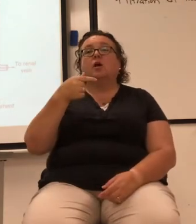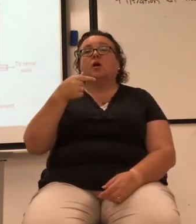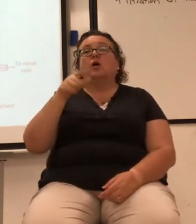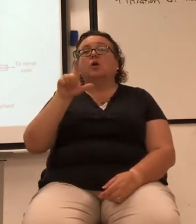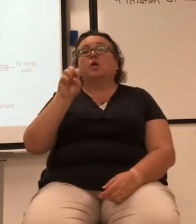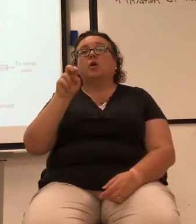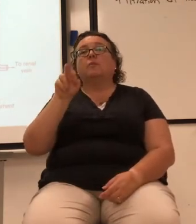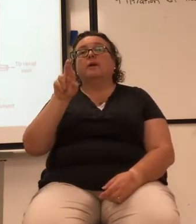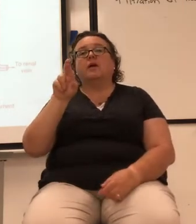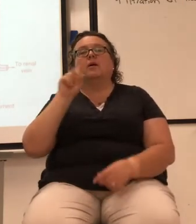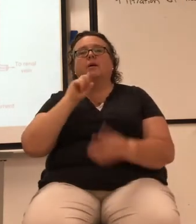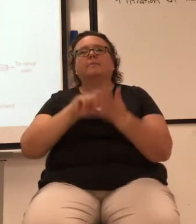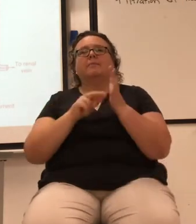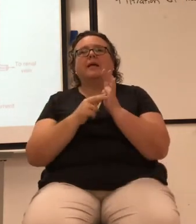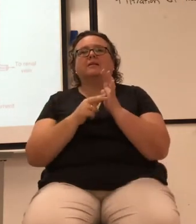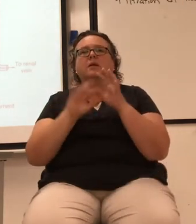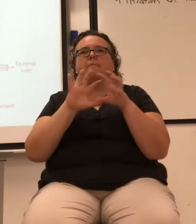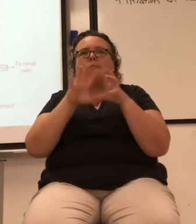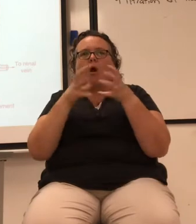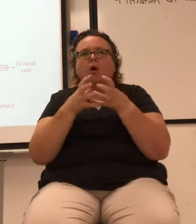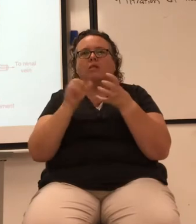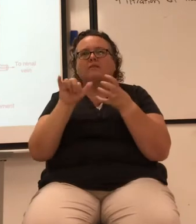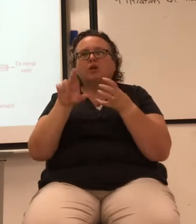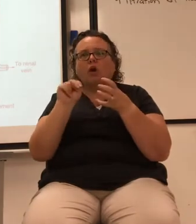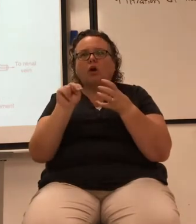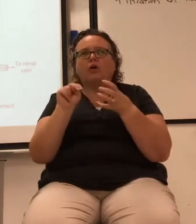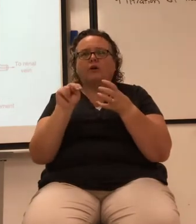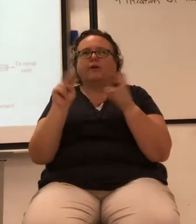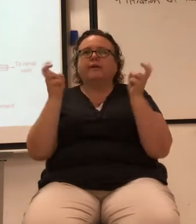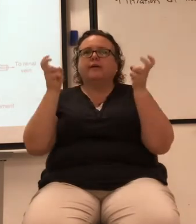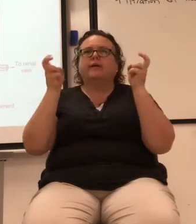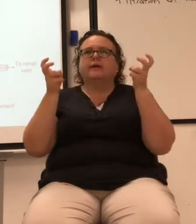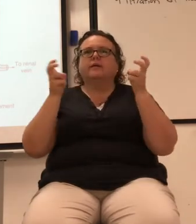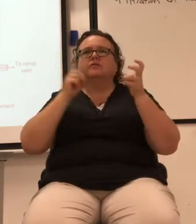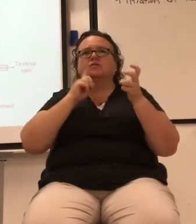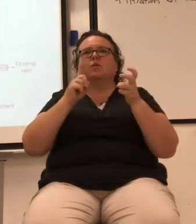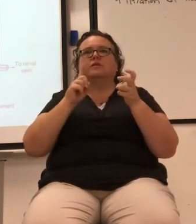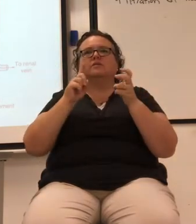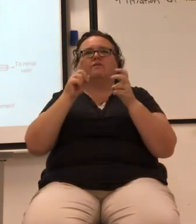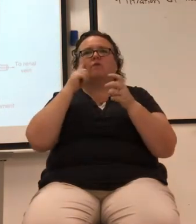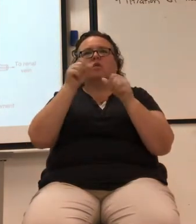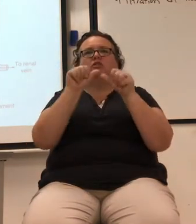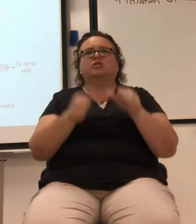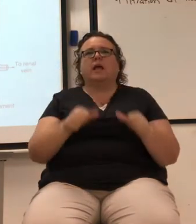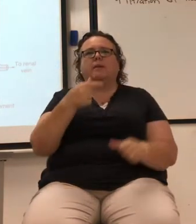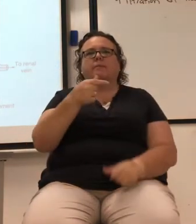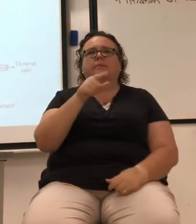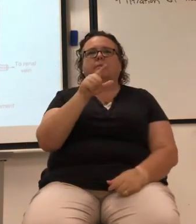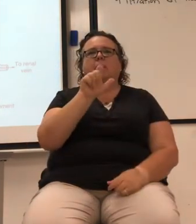appearance, the shape of the capillaries, ball of yarn.